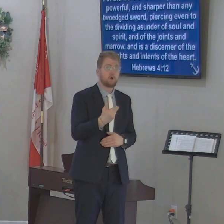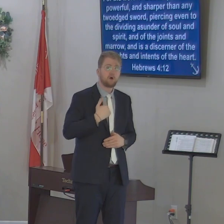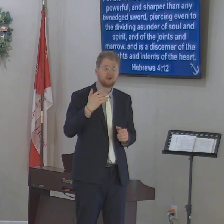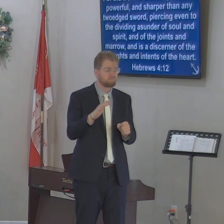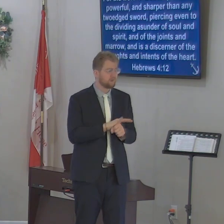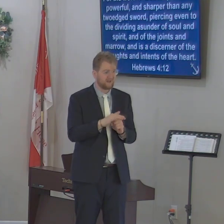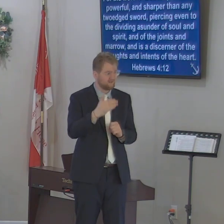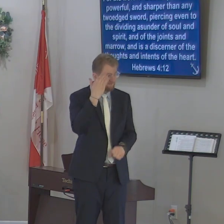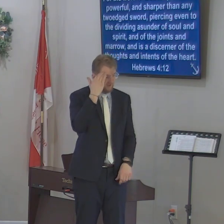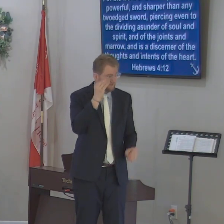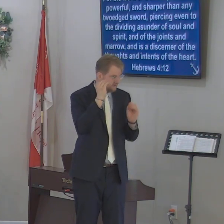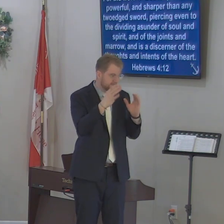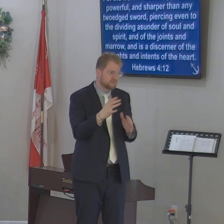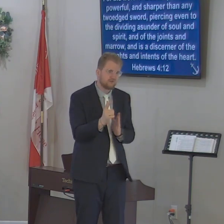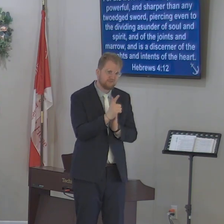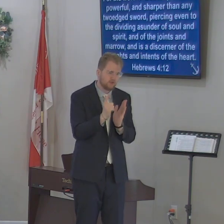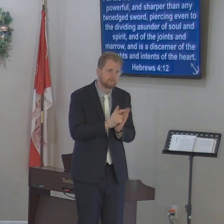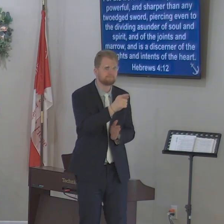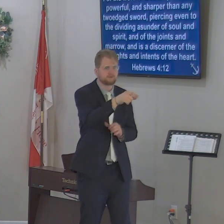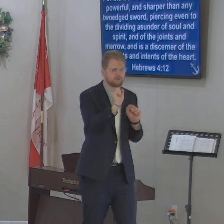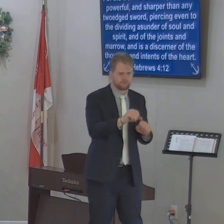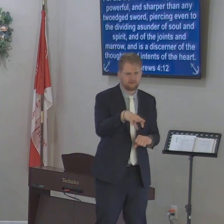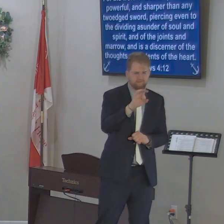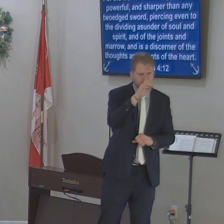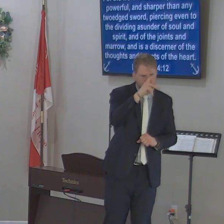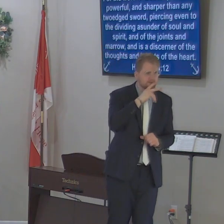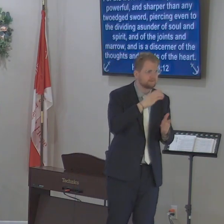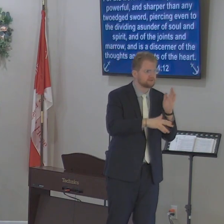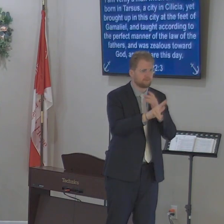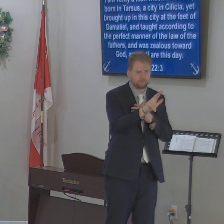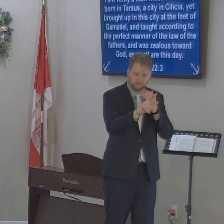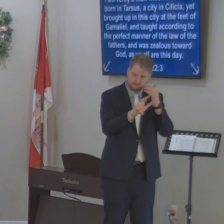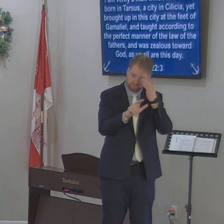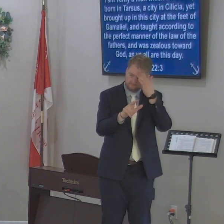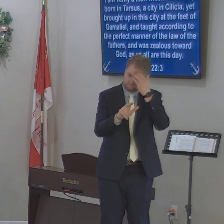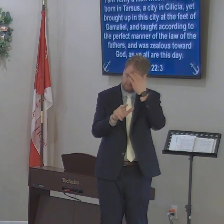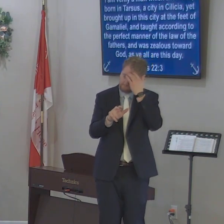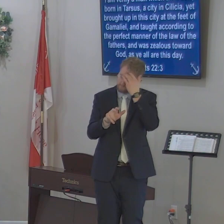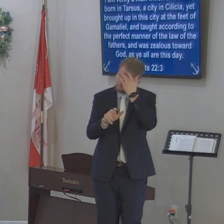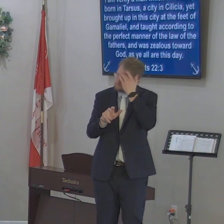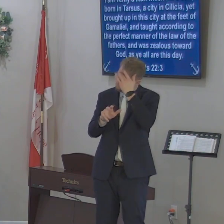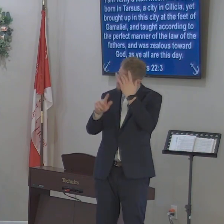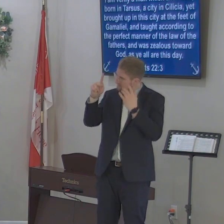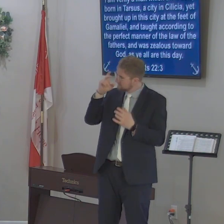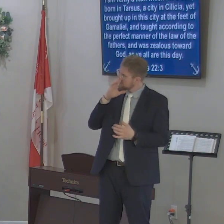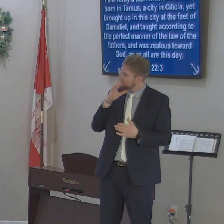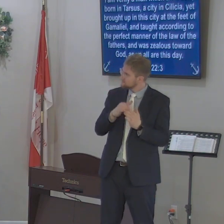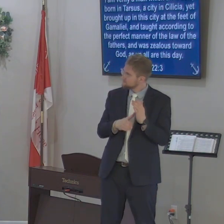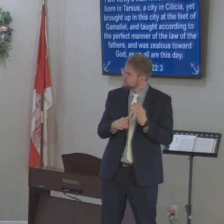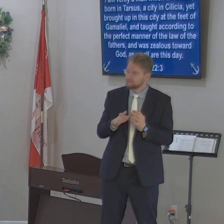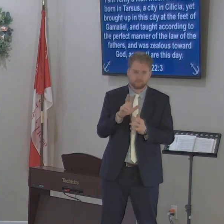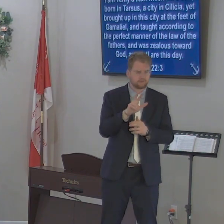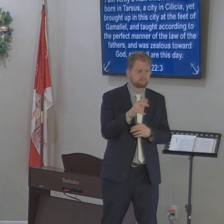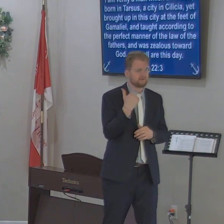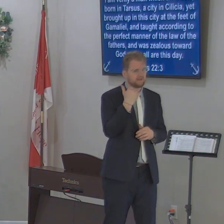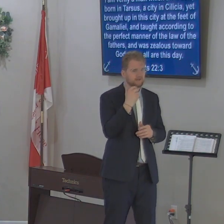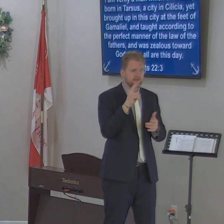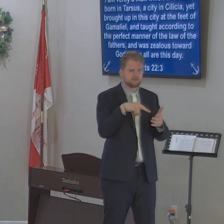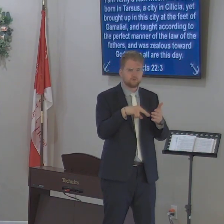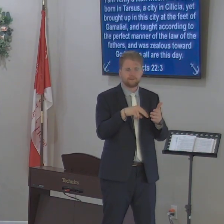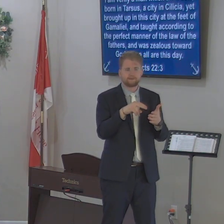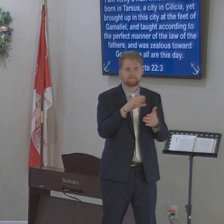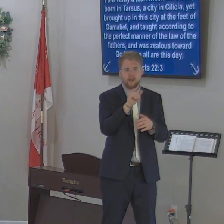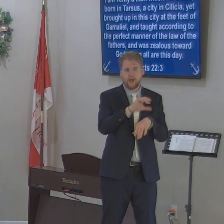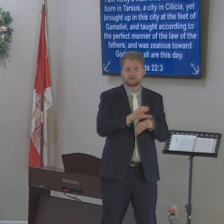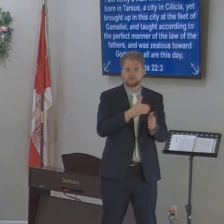law. You go to Philippians chapter 3. I'm going to throw the phone up here, Acts 22. Go to Philippians with me. Philippians, Acts 22